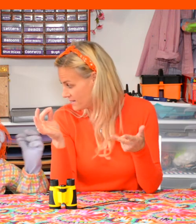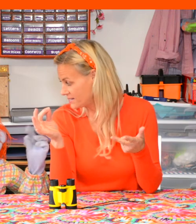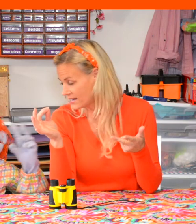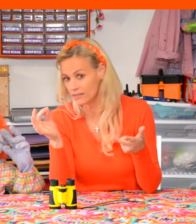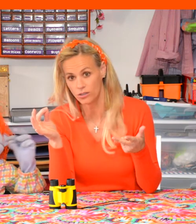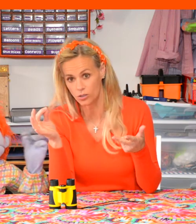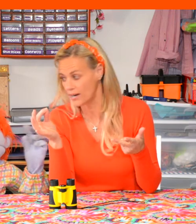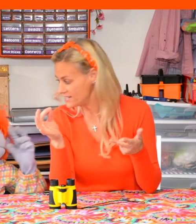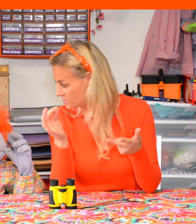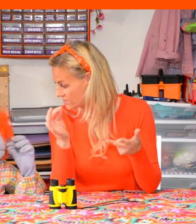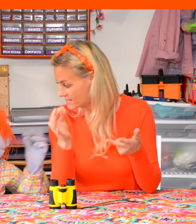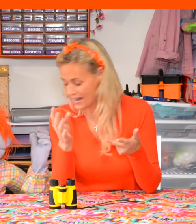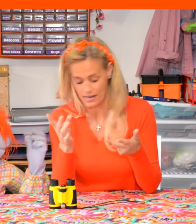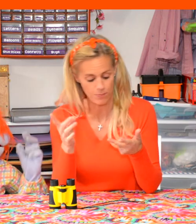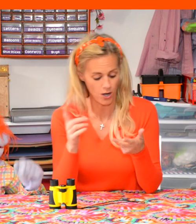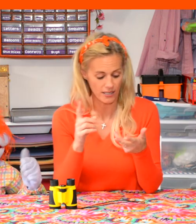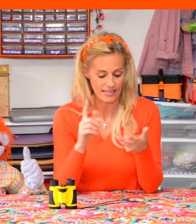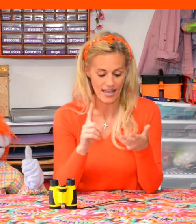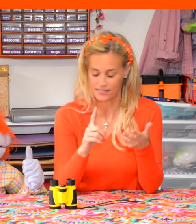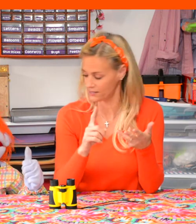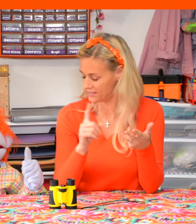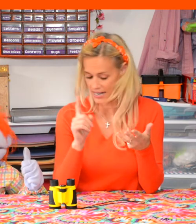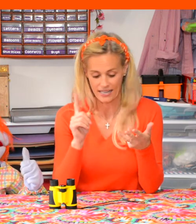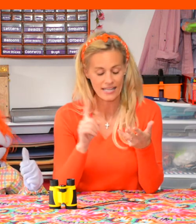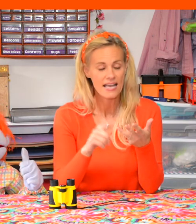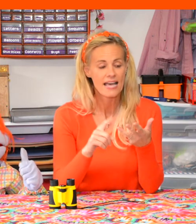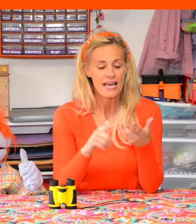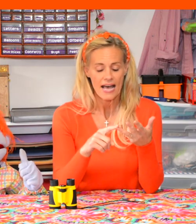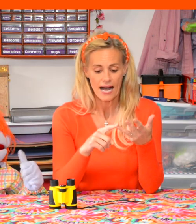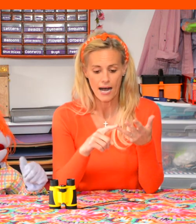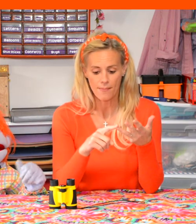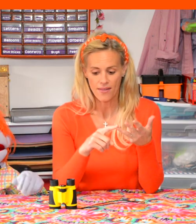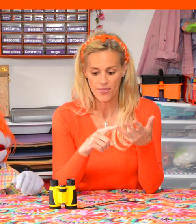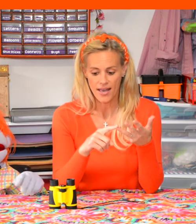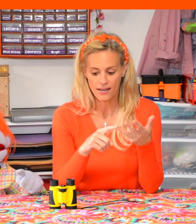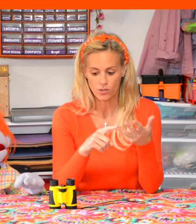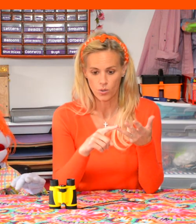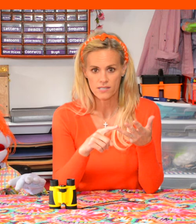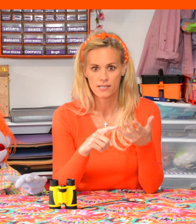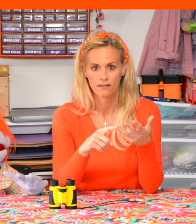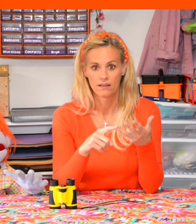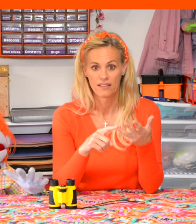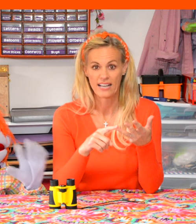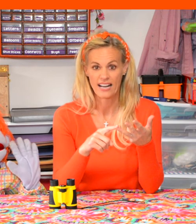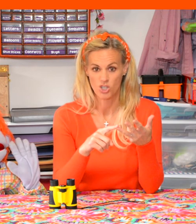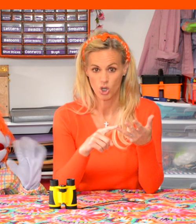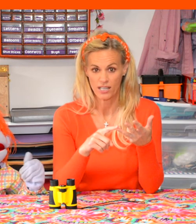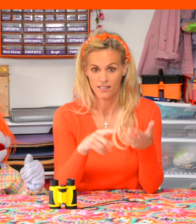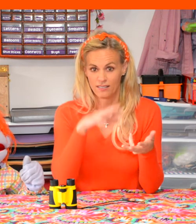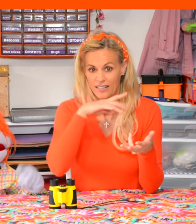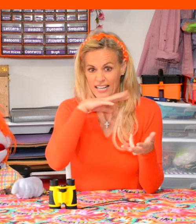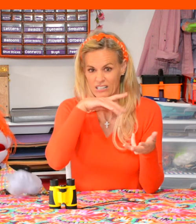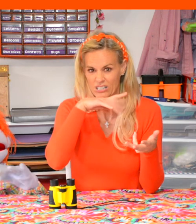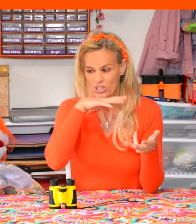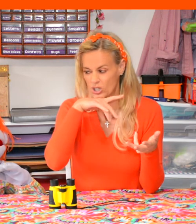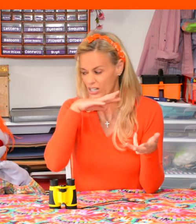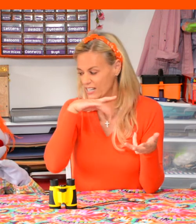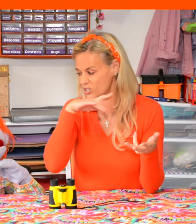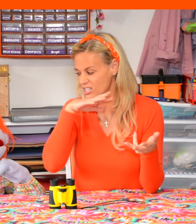get a little crazy. Good signing, Paulie. Excellent signing. And then, of course, they got dirty, right? Dirty under the chin